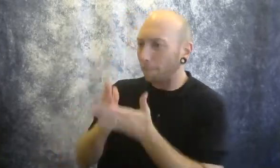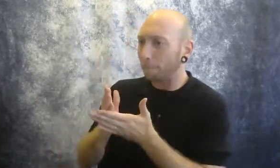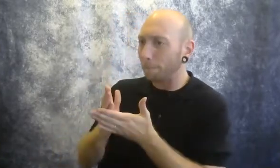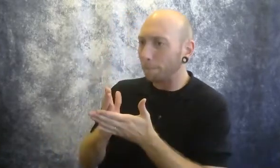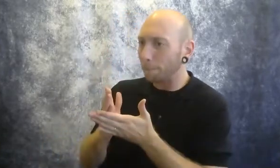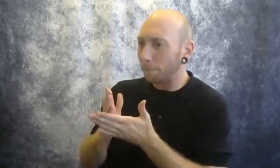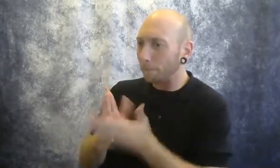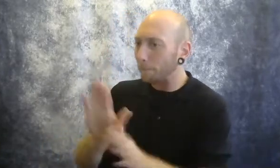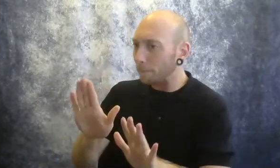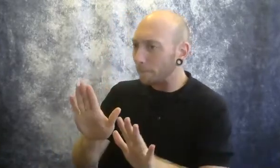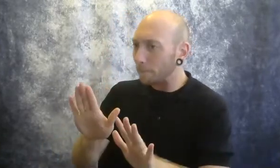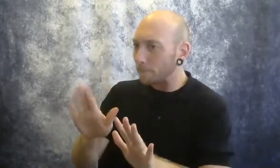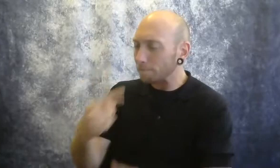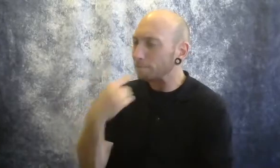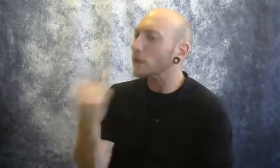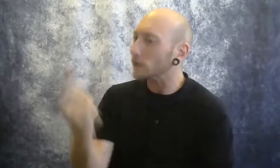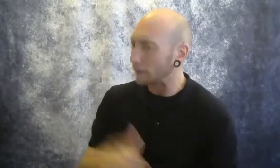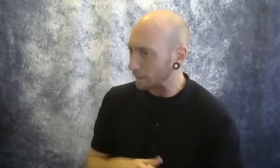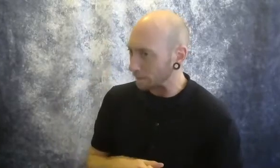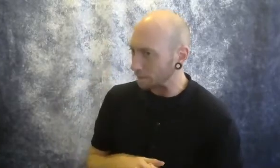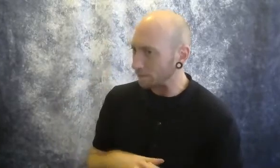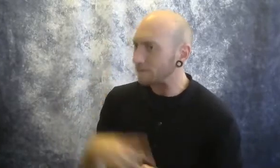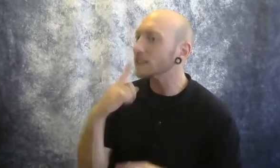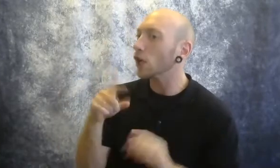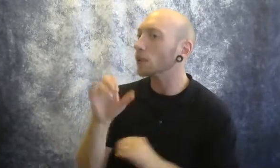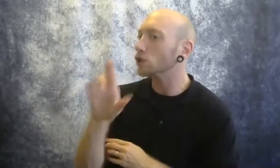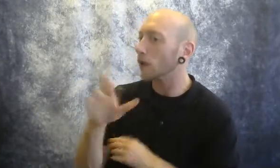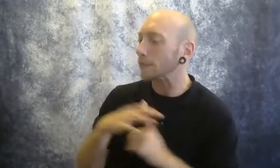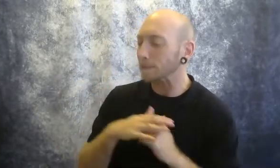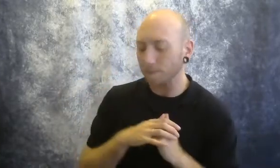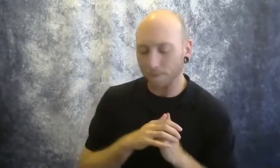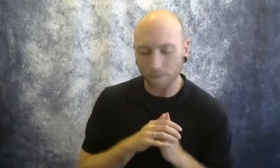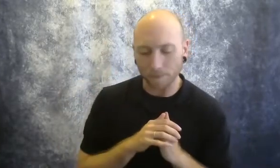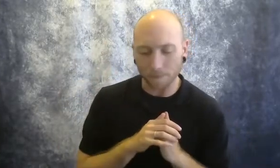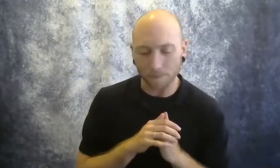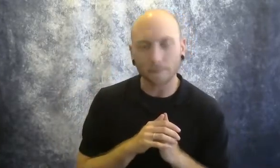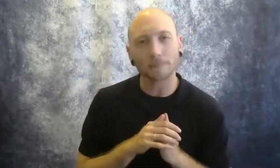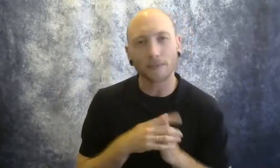And I said to her, stop right there. I said, let me tell you something about that scar.